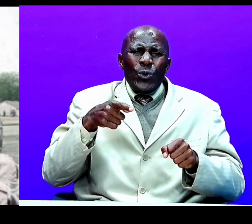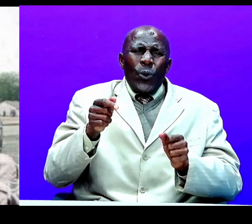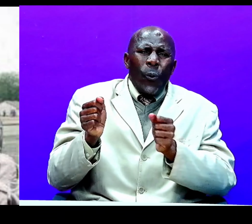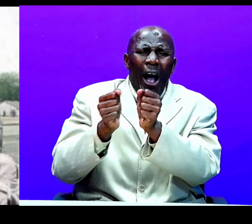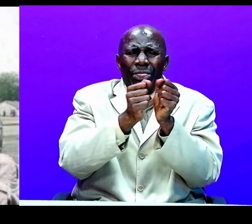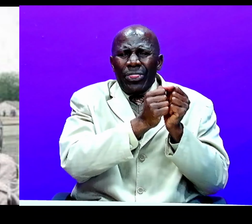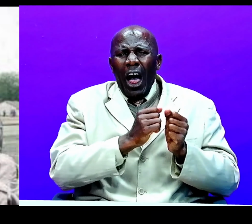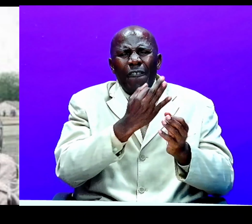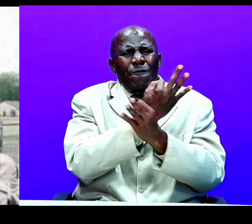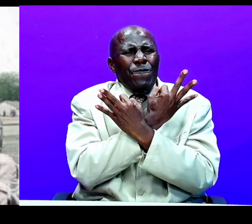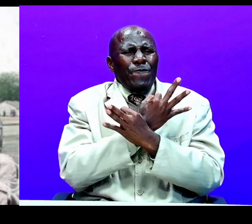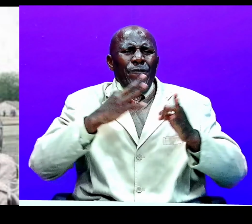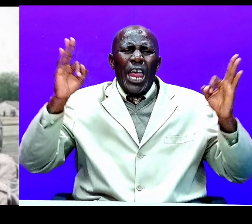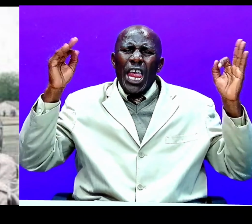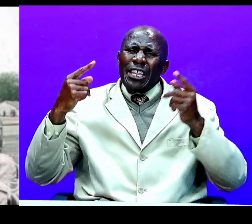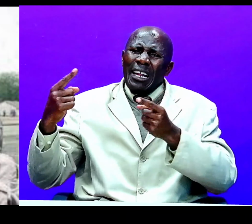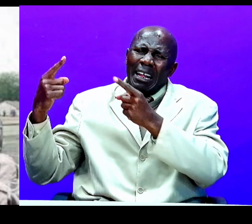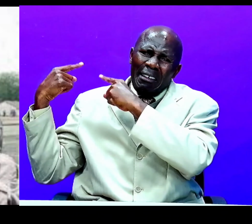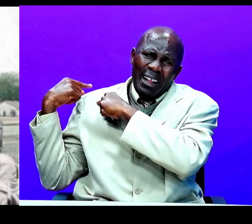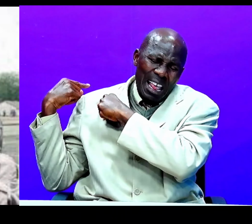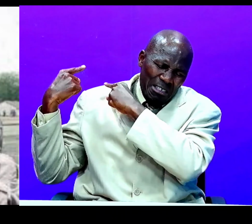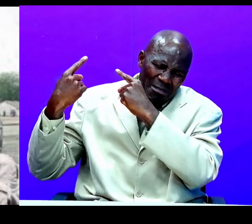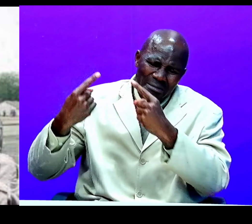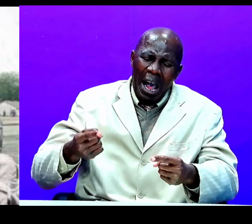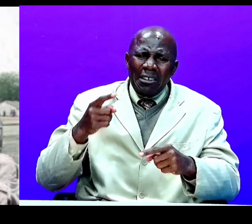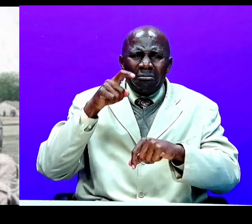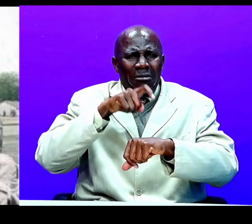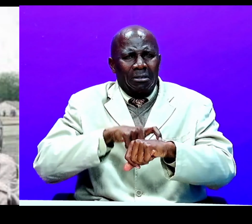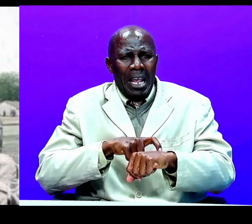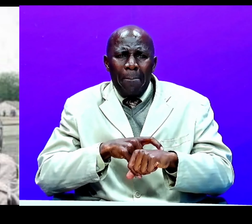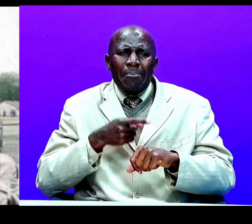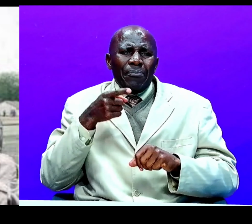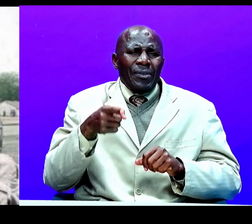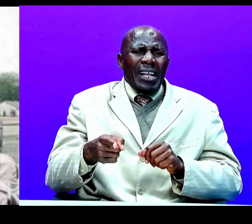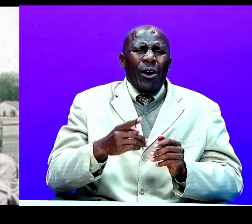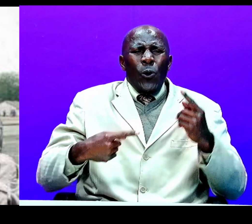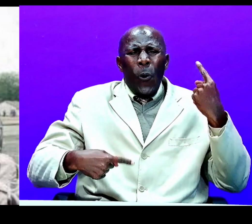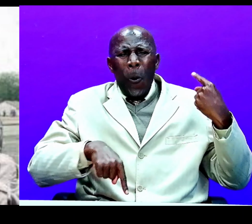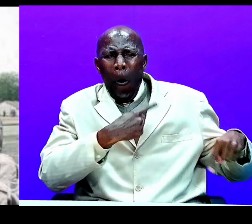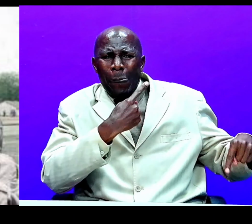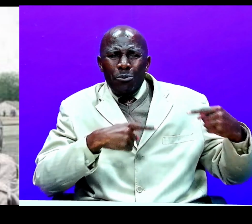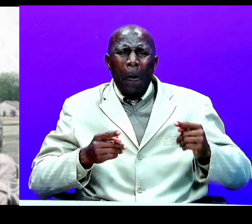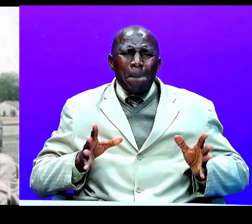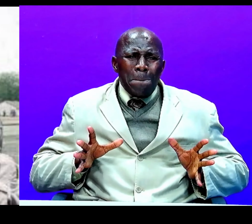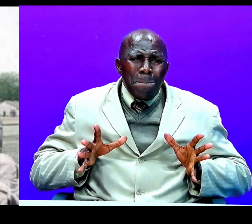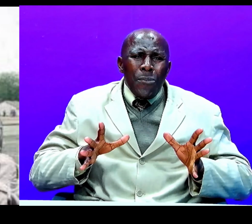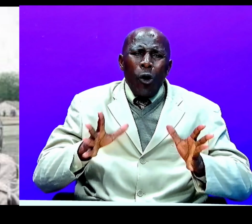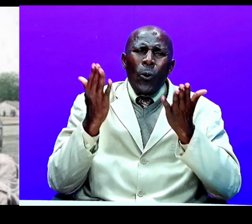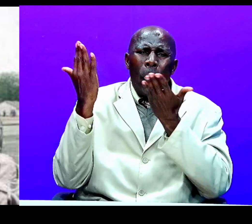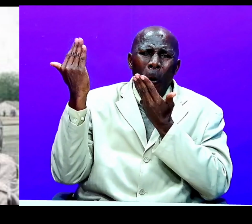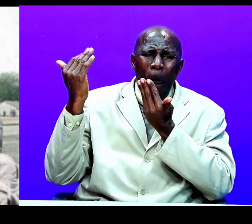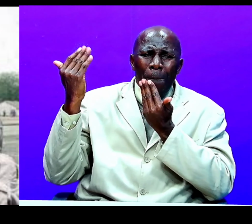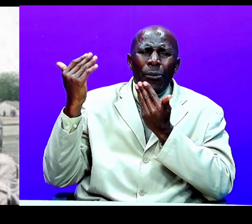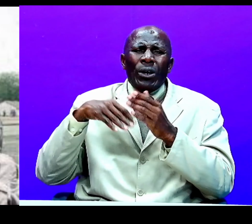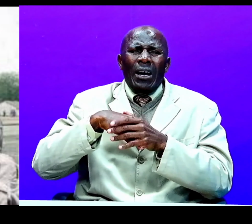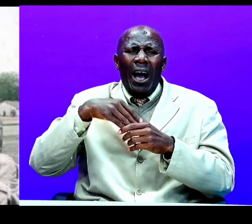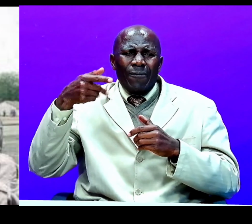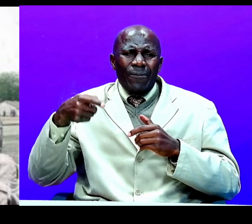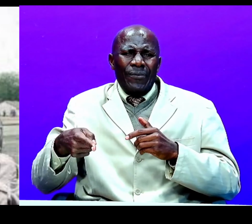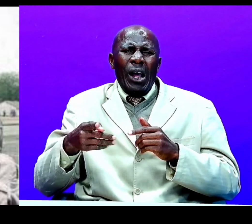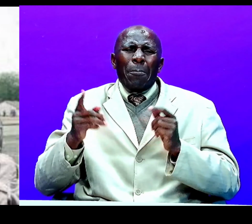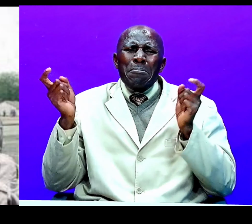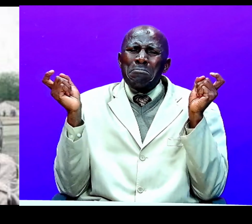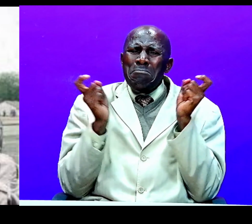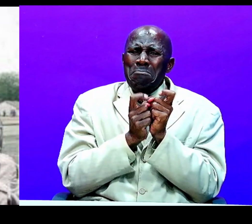Security forces, hopelessly outdone, hurled tear gas and opened fire, but they couldn't stop the